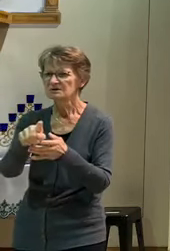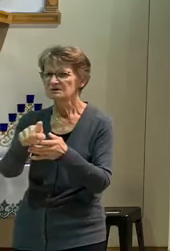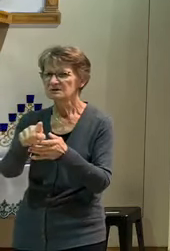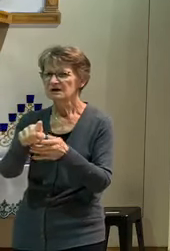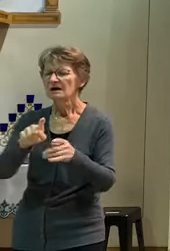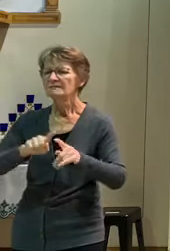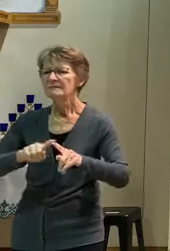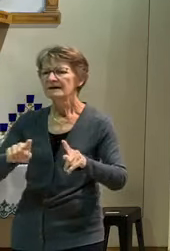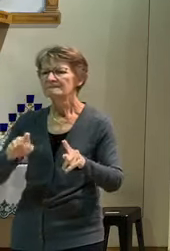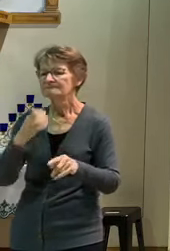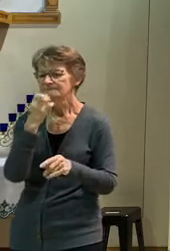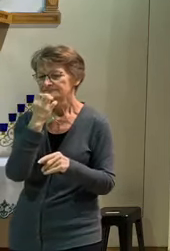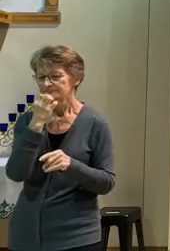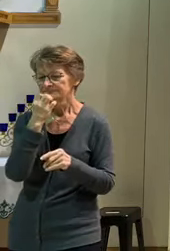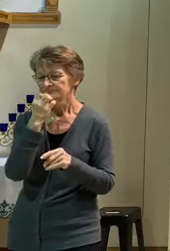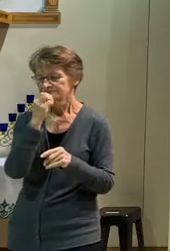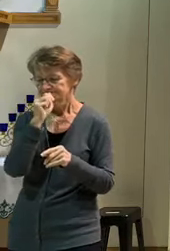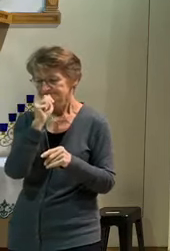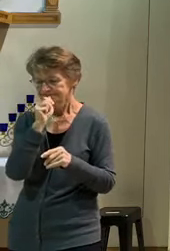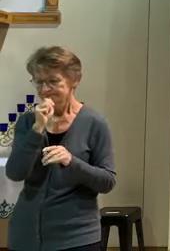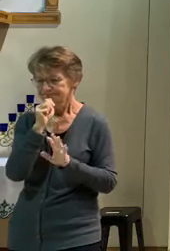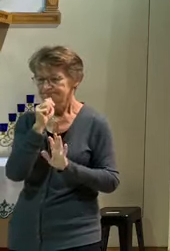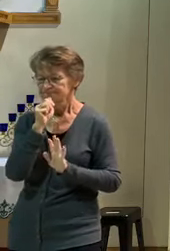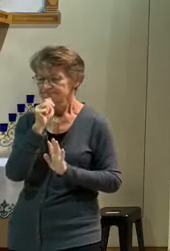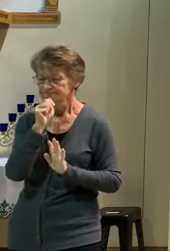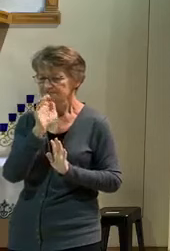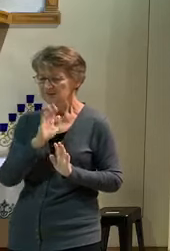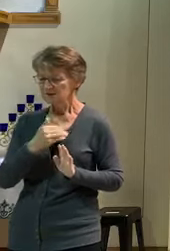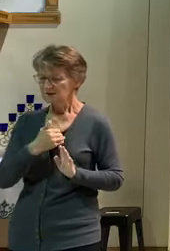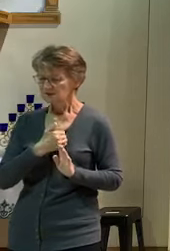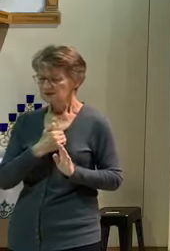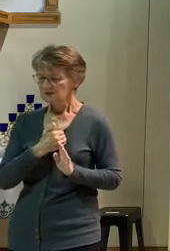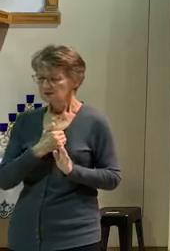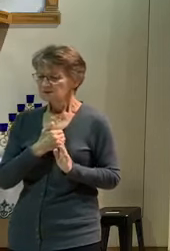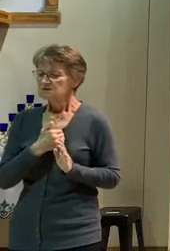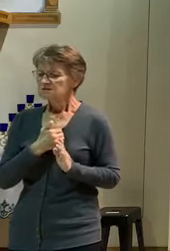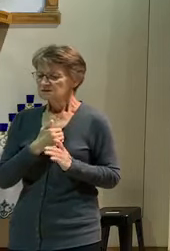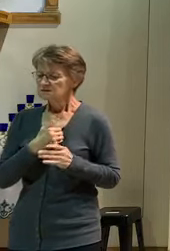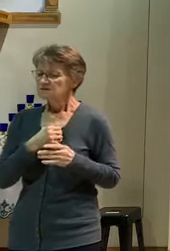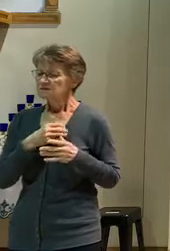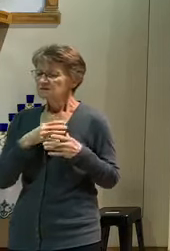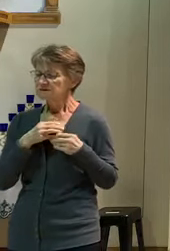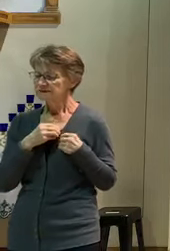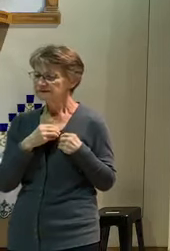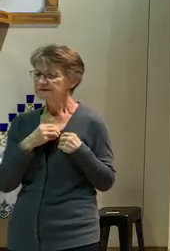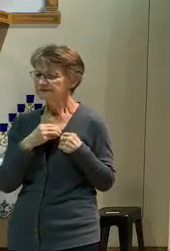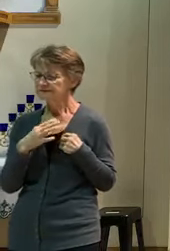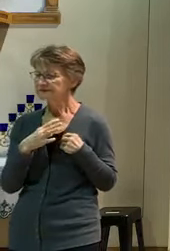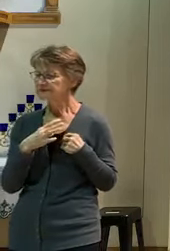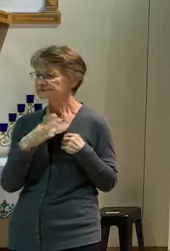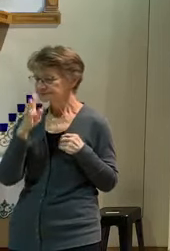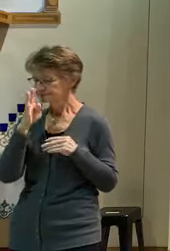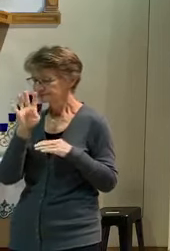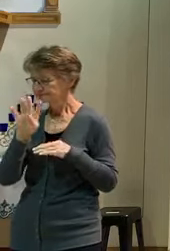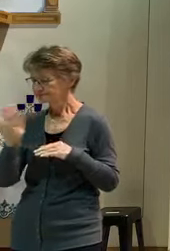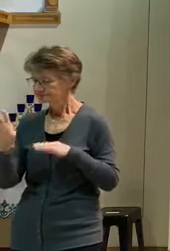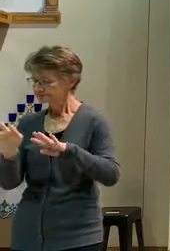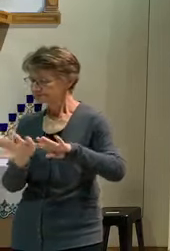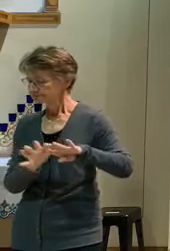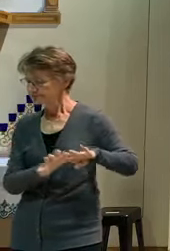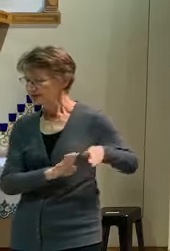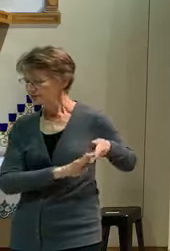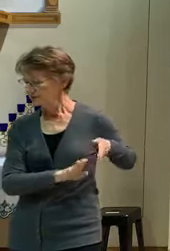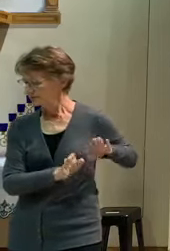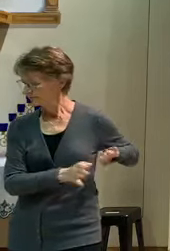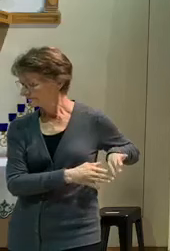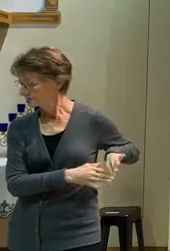is, where in the movement in our own hearts and our souls do we go to forgive? I think the first thing that we all have to